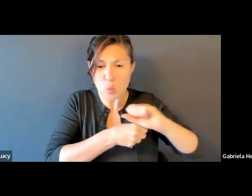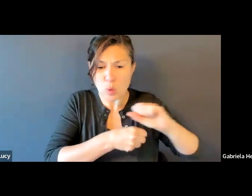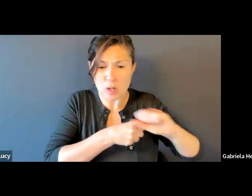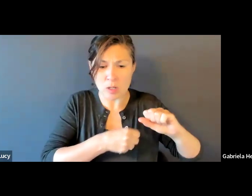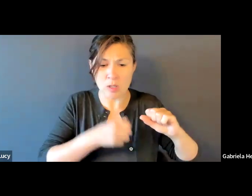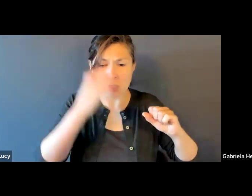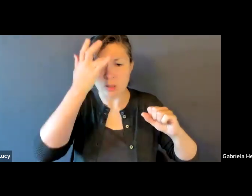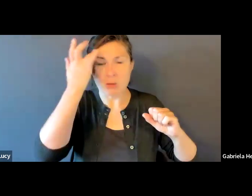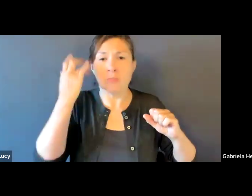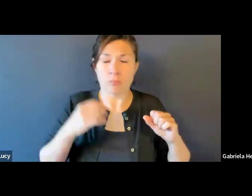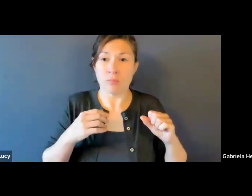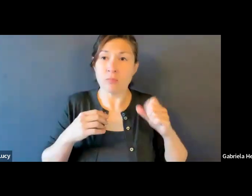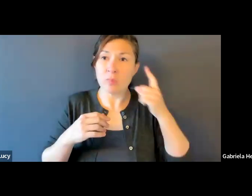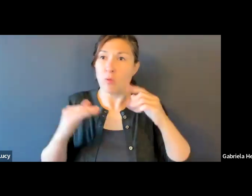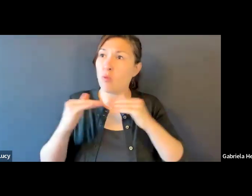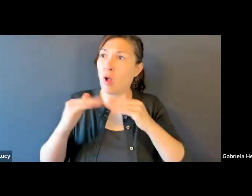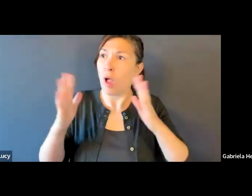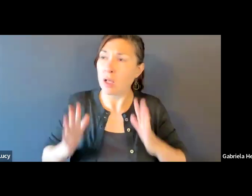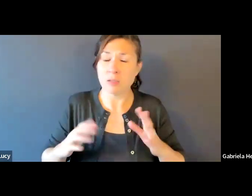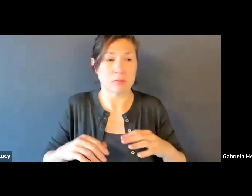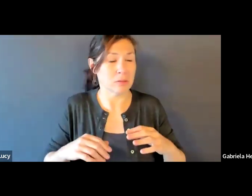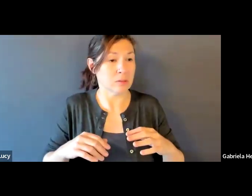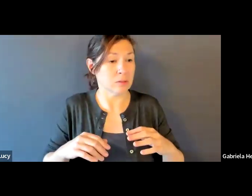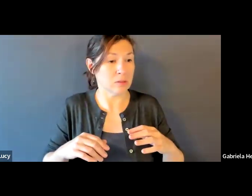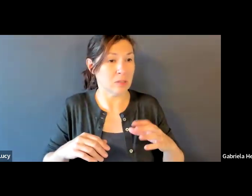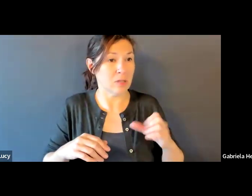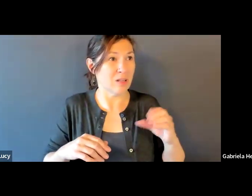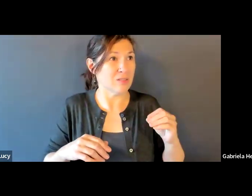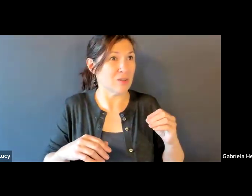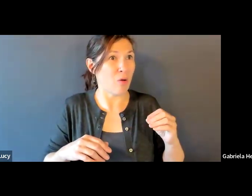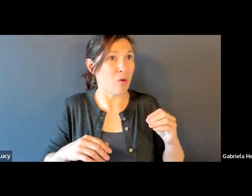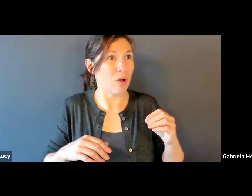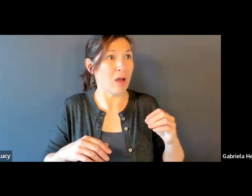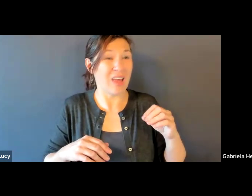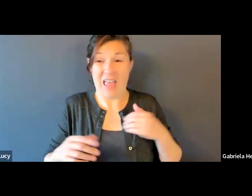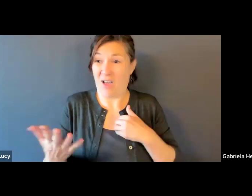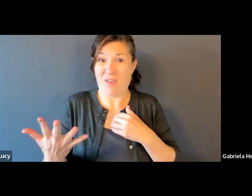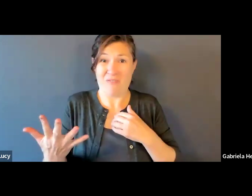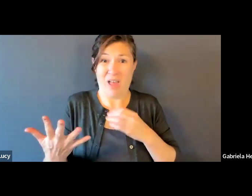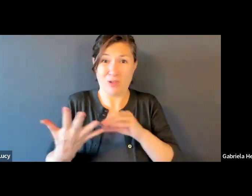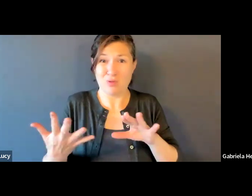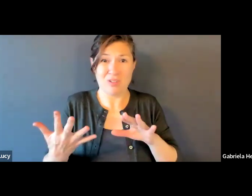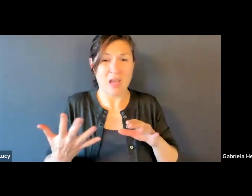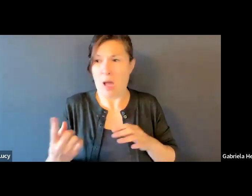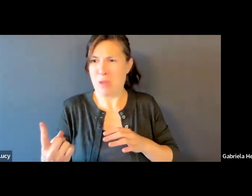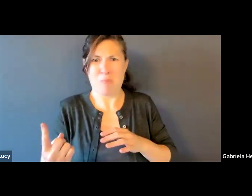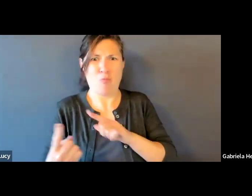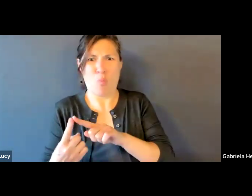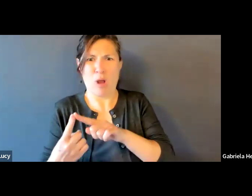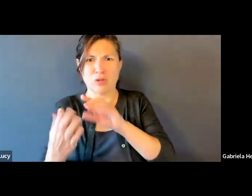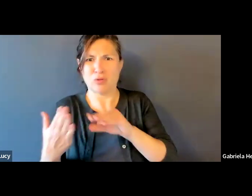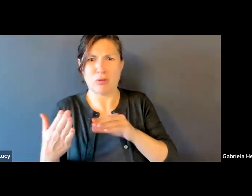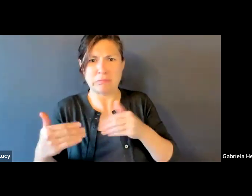kid with autism is a lot. Imagine 5, and that's only the ones that are diagnosed. 30 seconds. We have laws